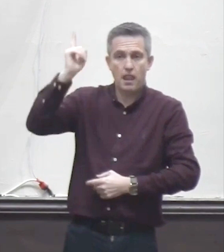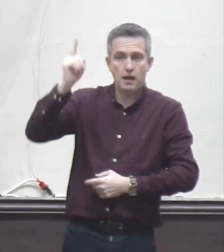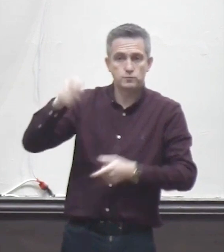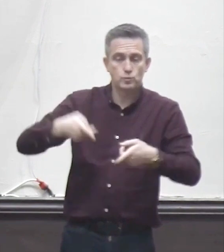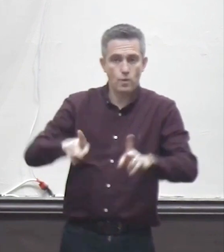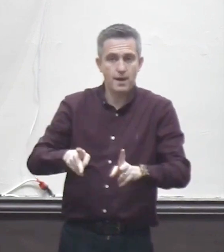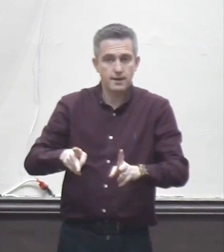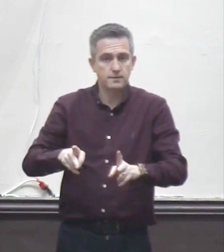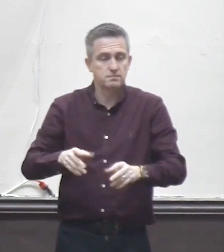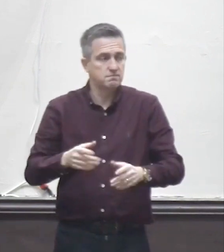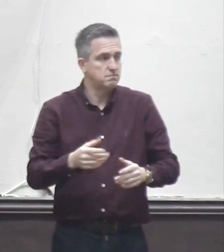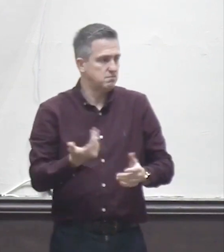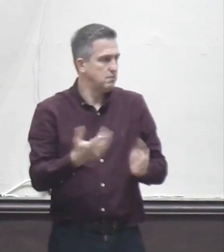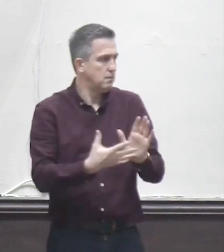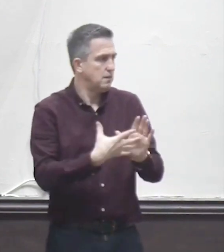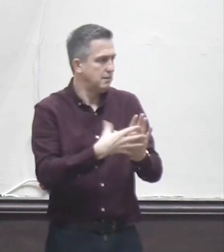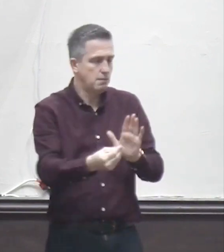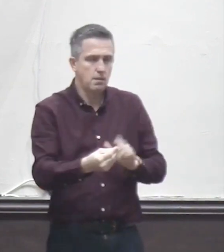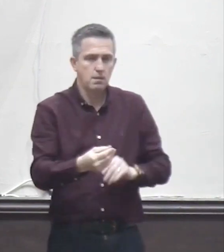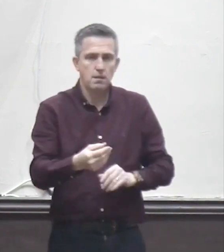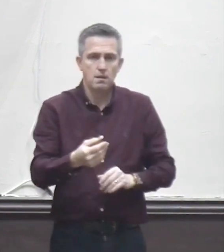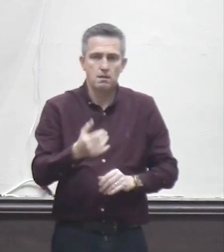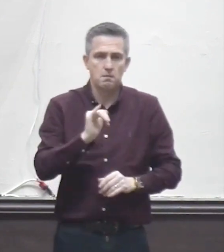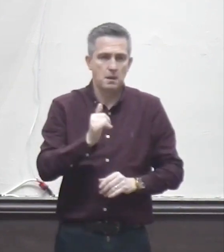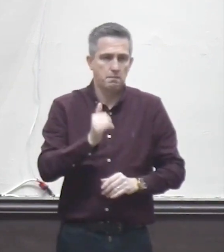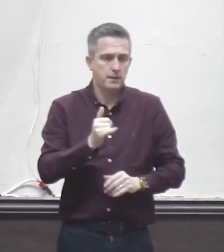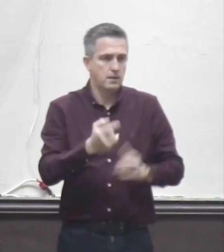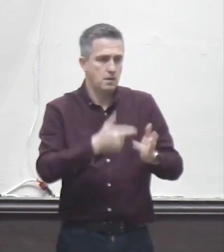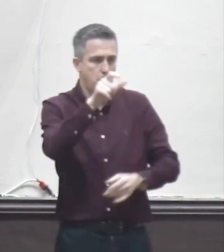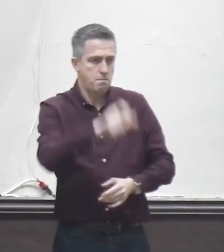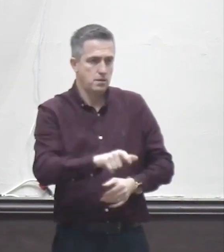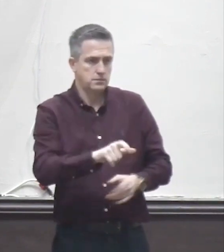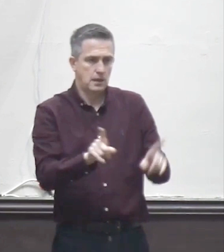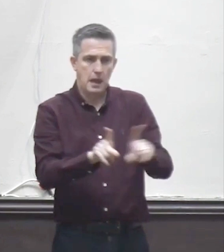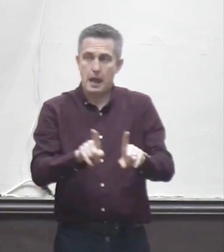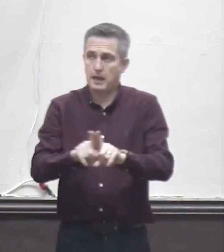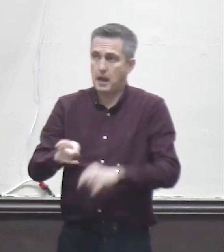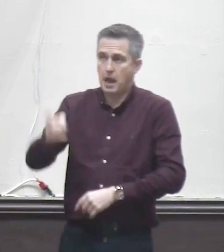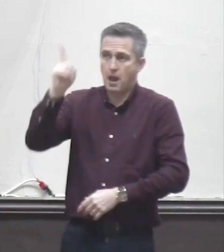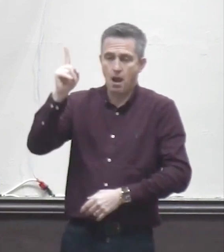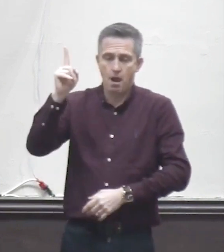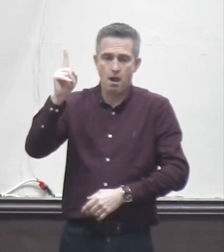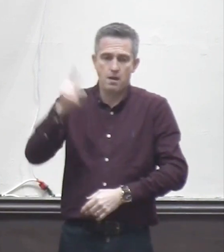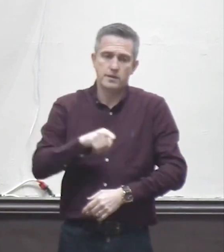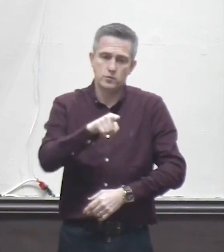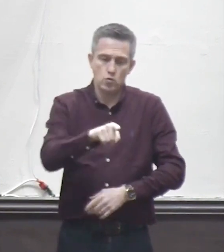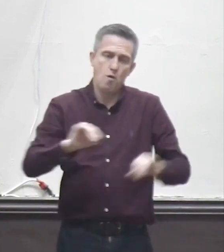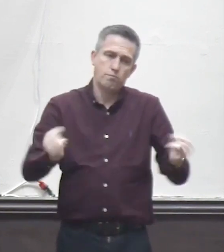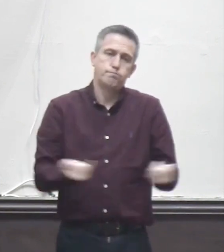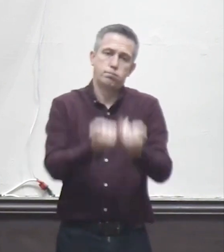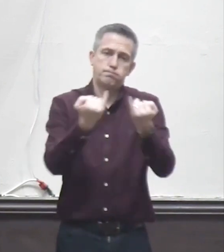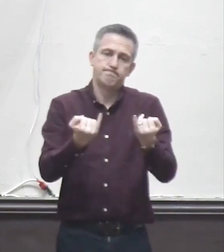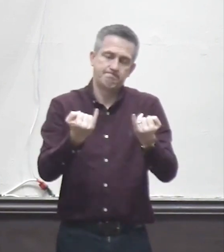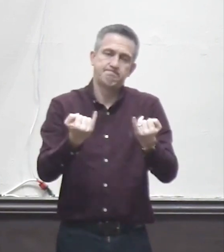we said, for example, there is a Khaliq like Allah Khaliq, then we commit shirk with Allah.